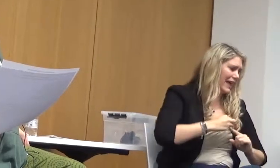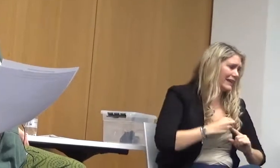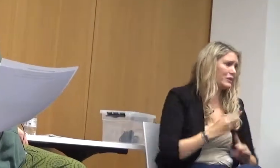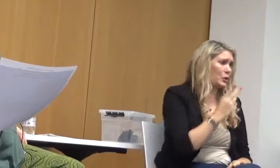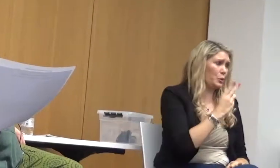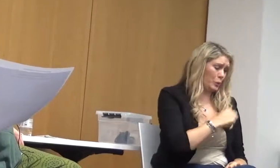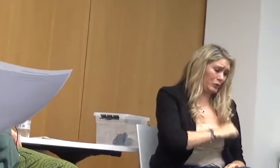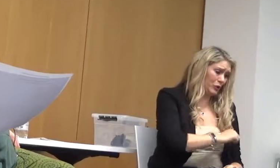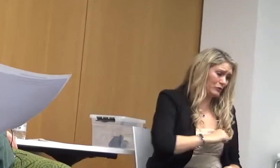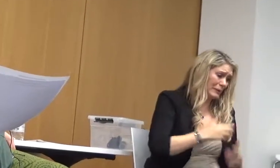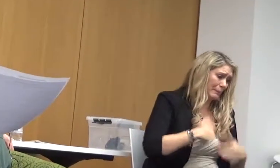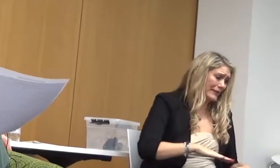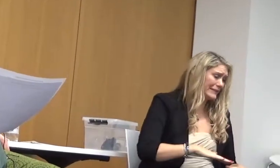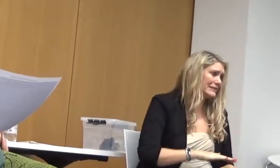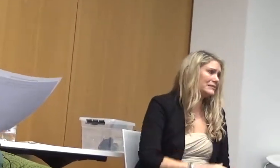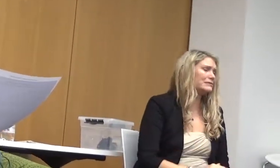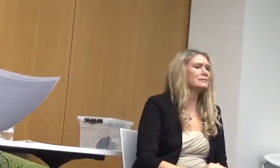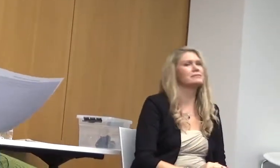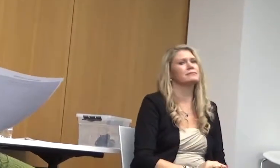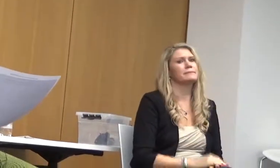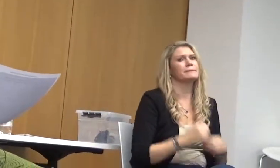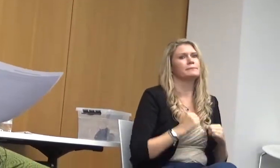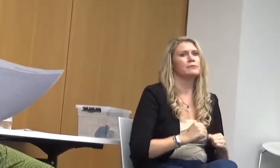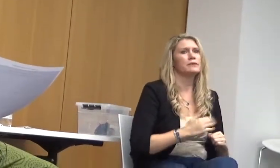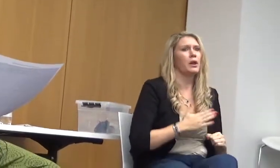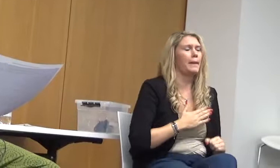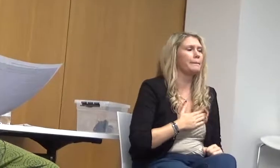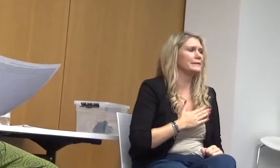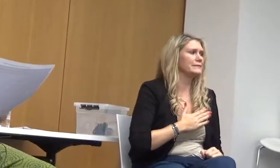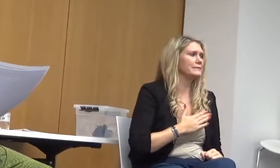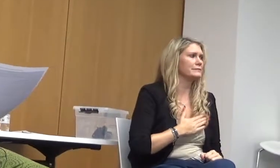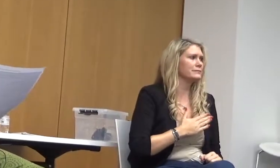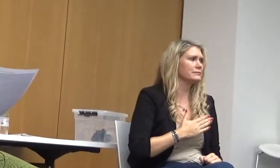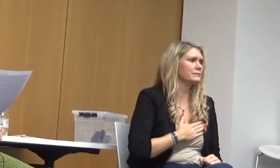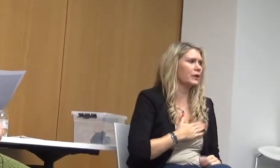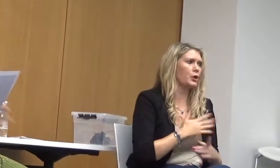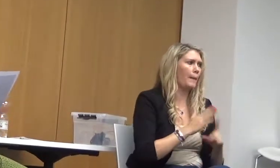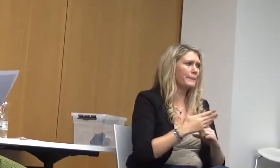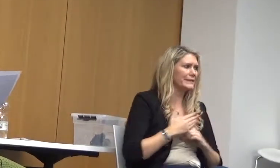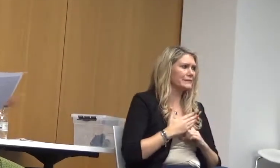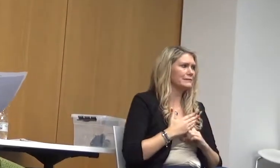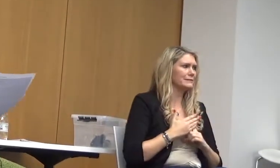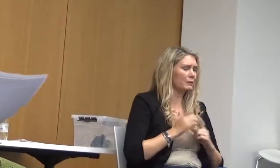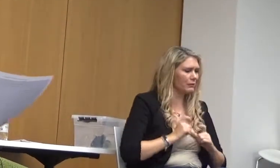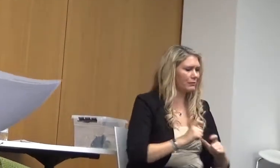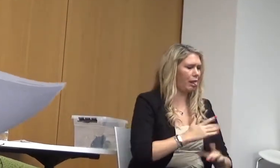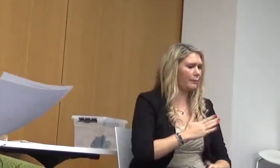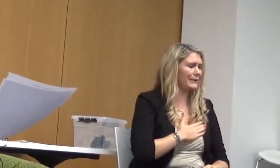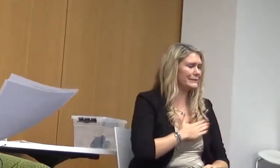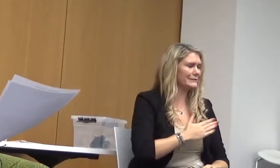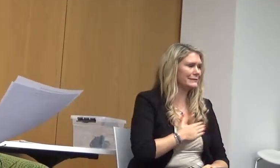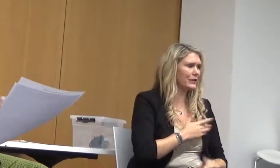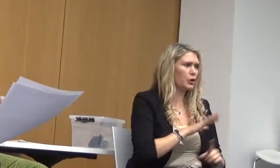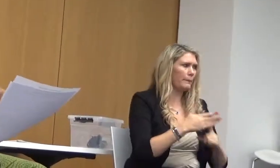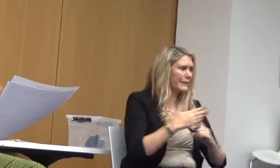surgery, we are still beat, not beaten. We're still beat,